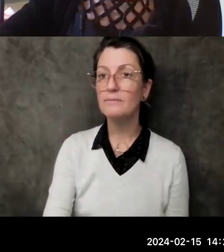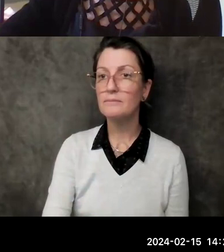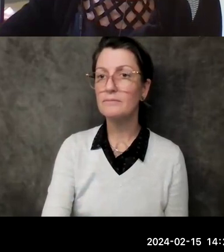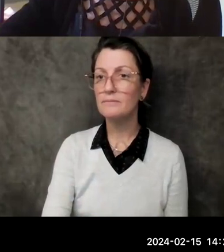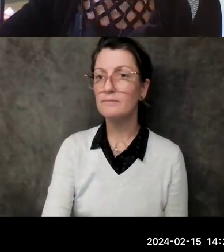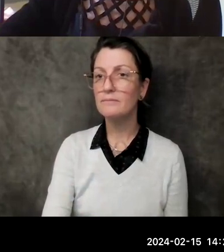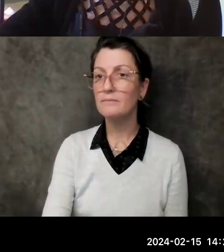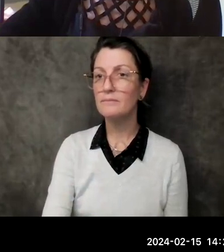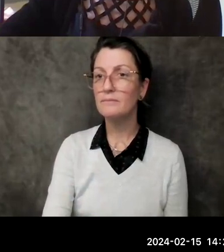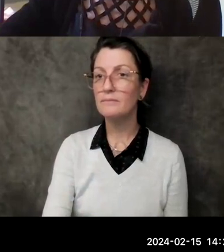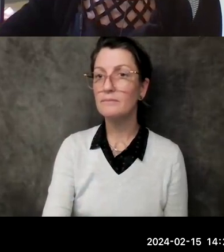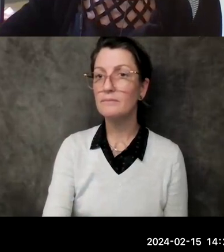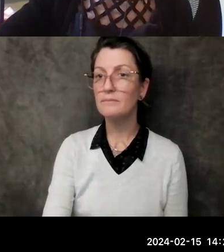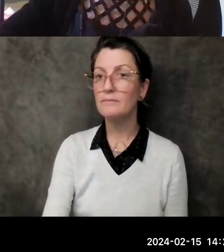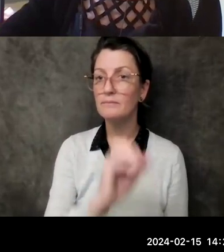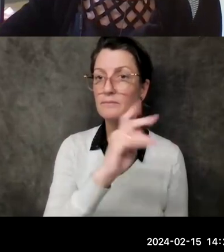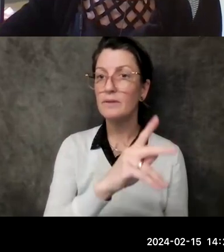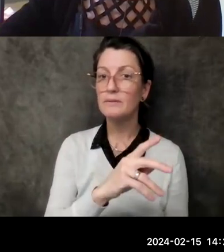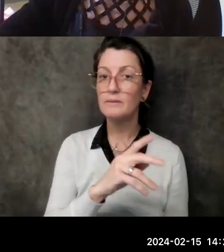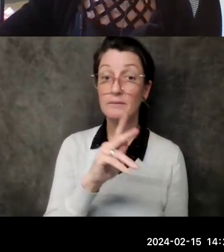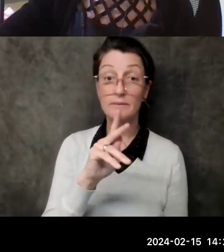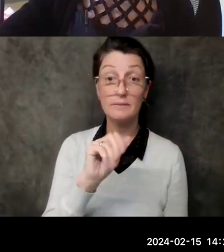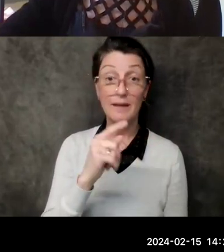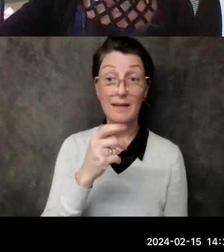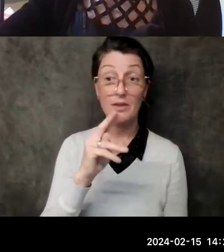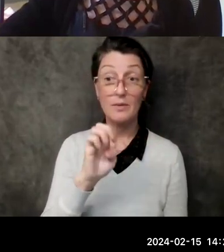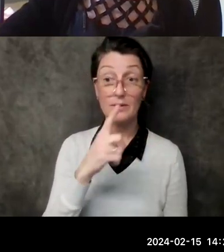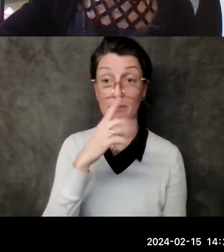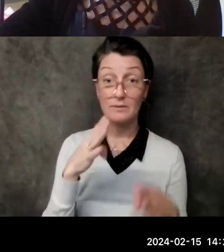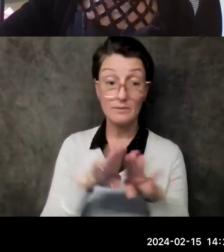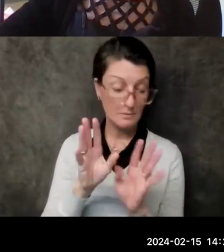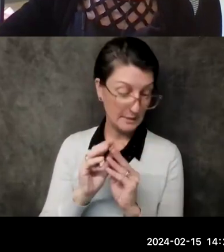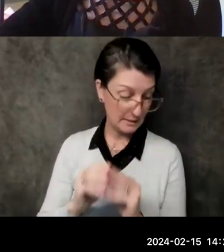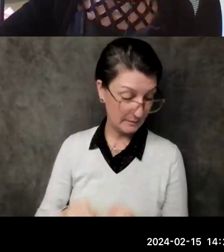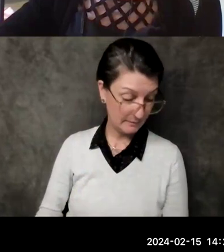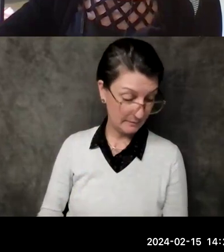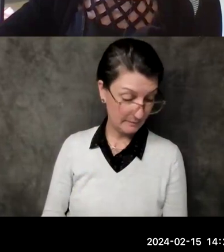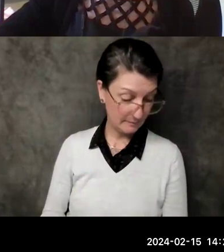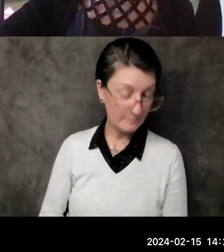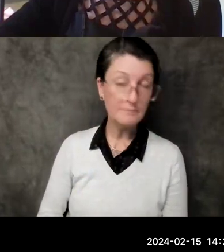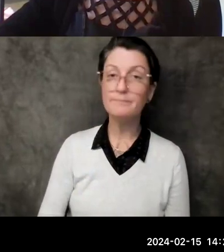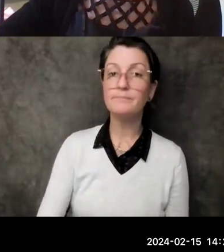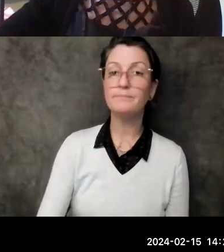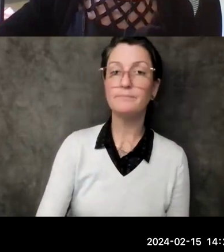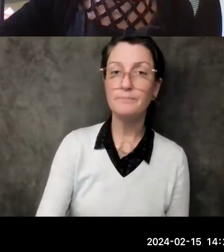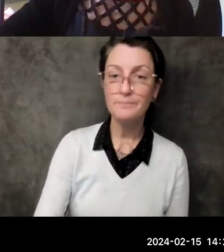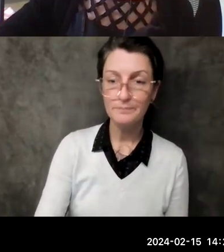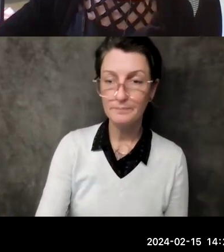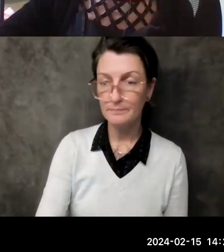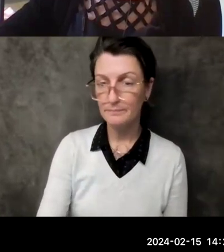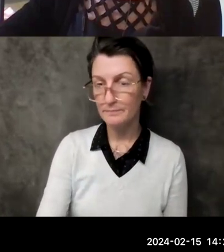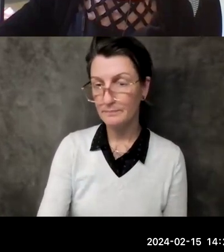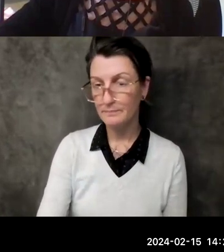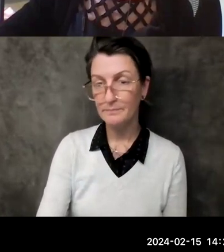that. Okay. Catherine, do you want to close this out? Uh, We do have a little treat